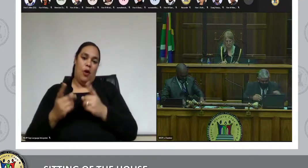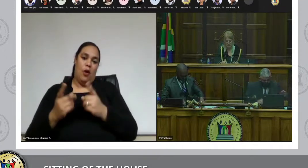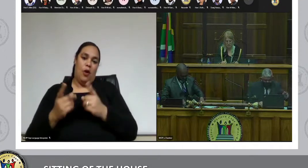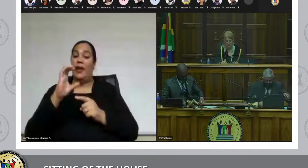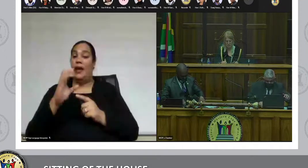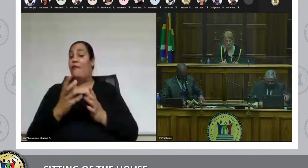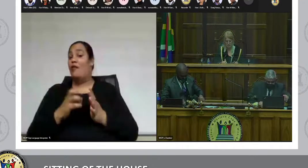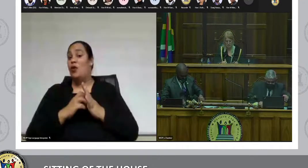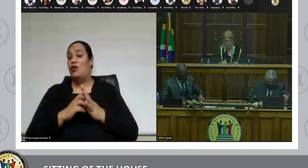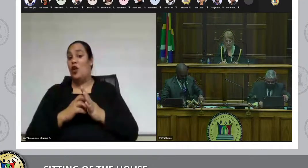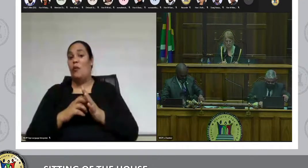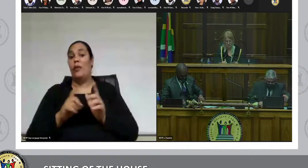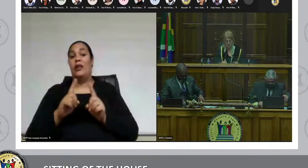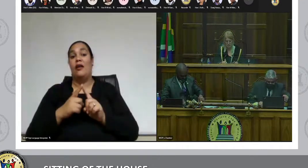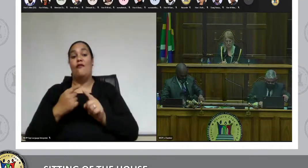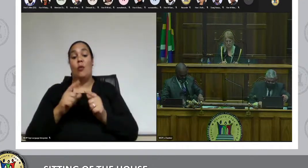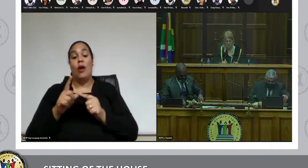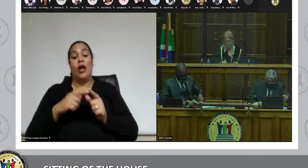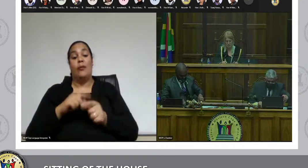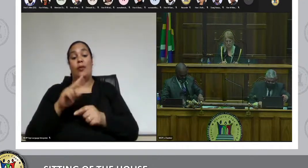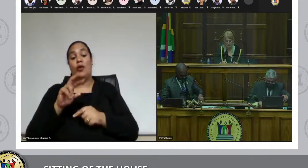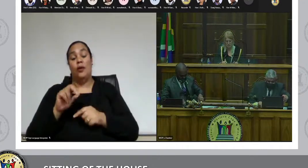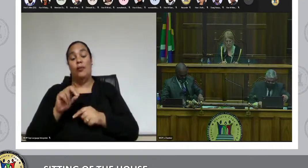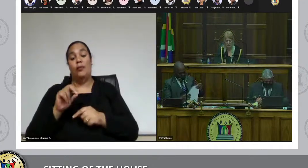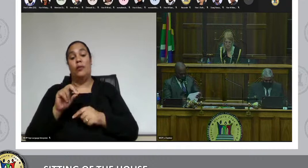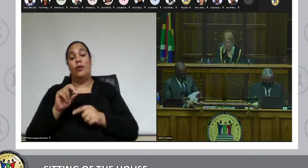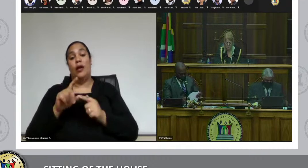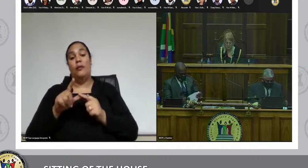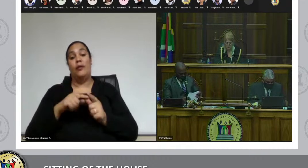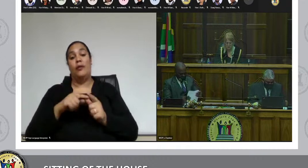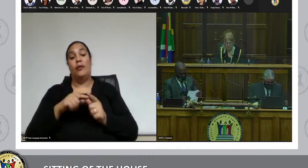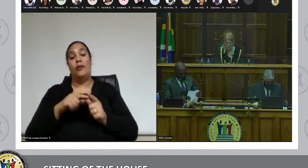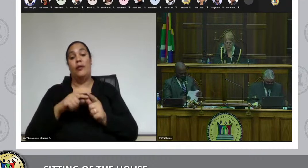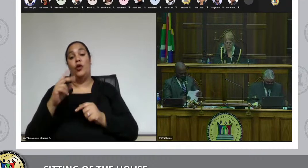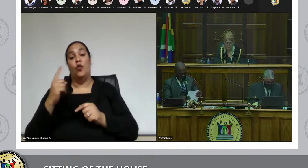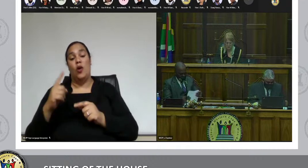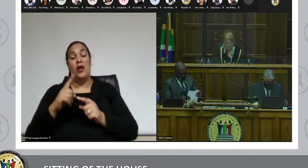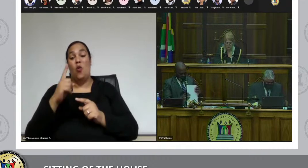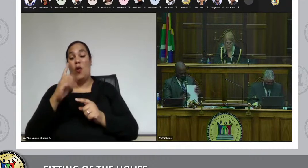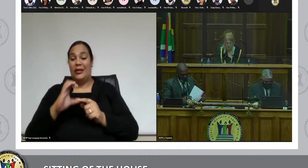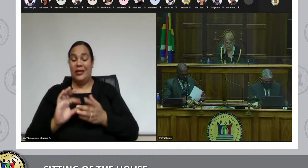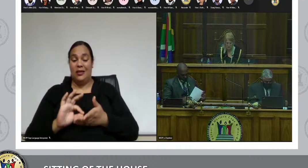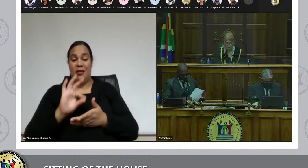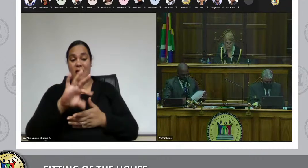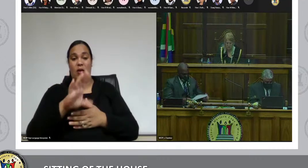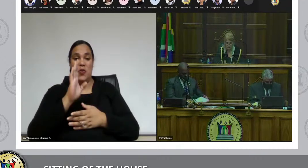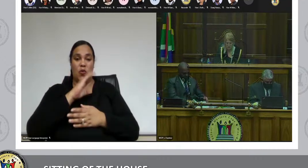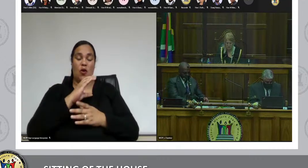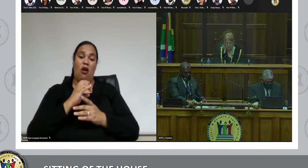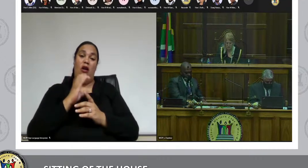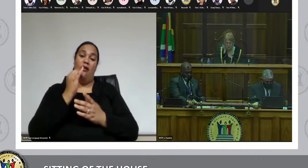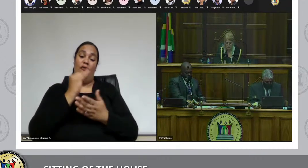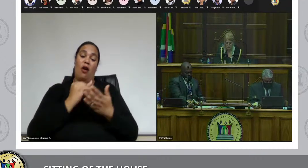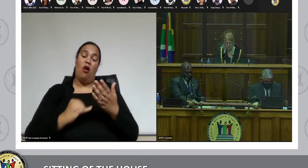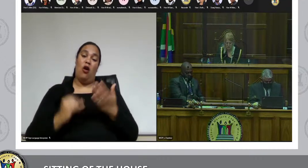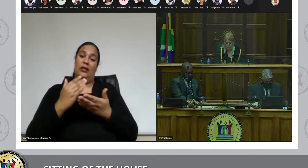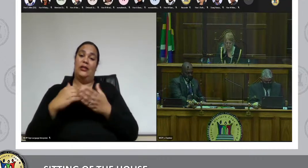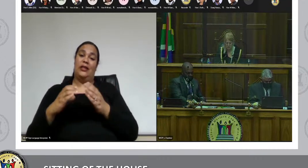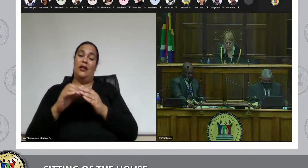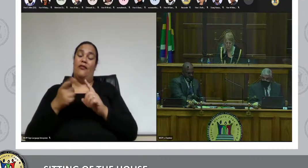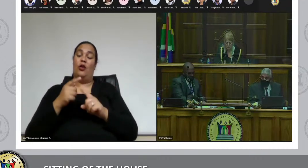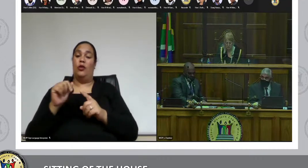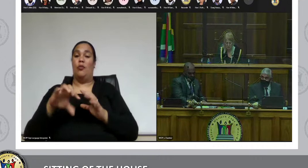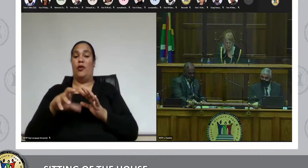for example, as of April 2021, not a cent had been distributed to the arts sector by that provincial